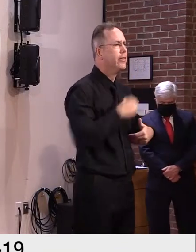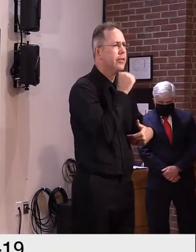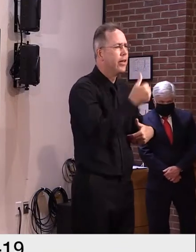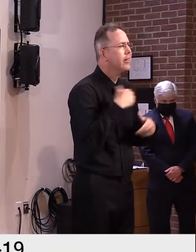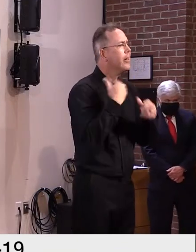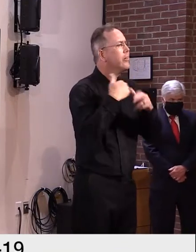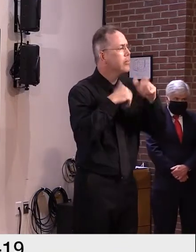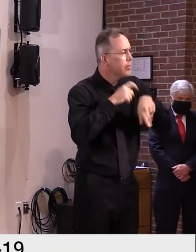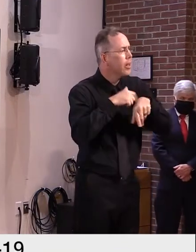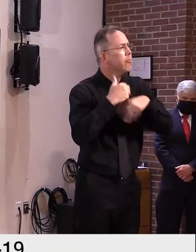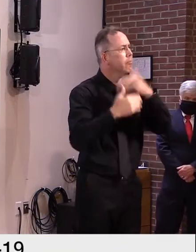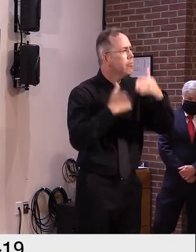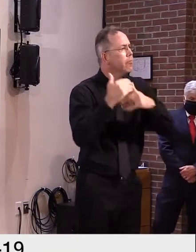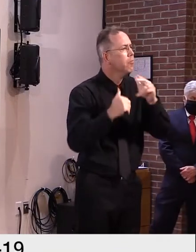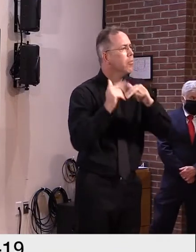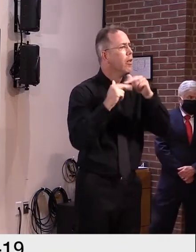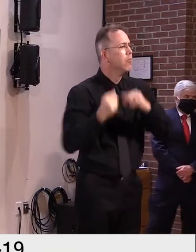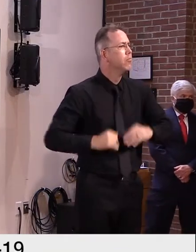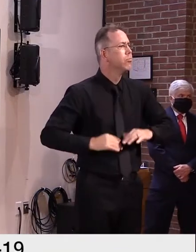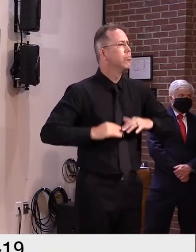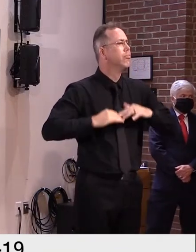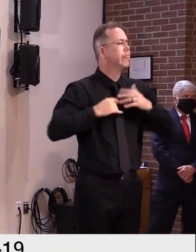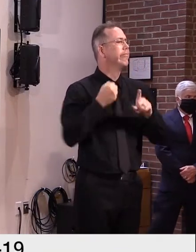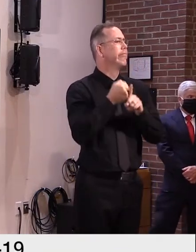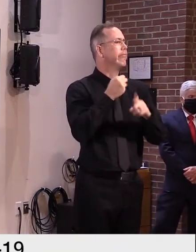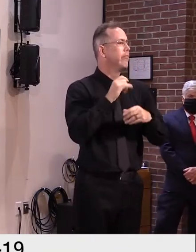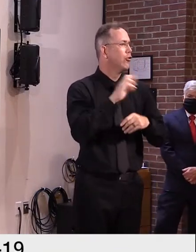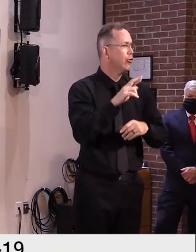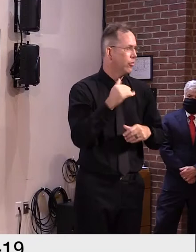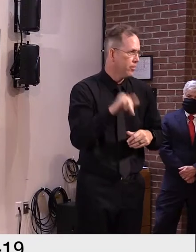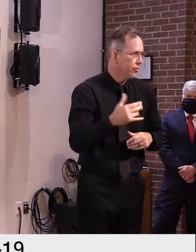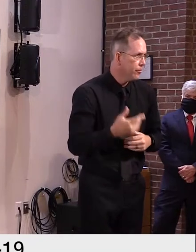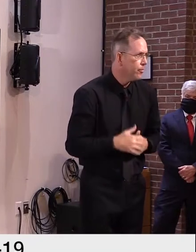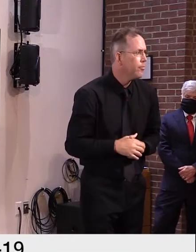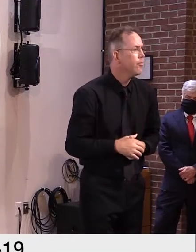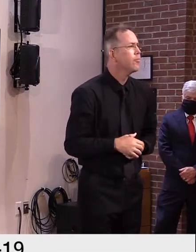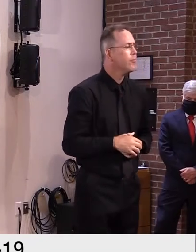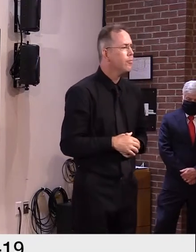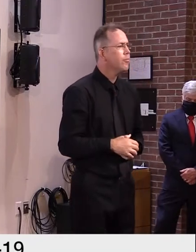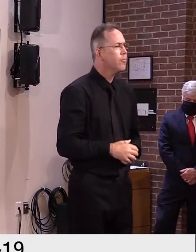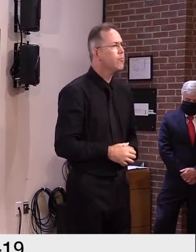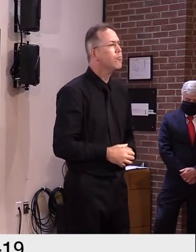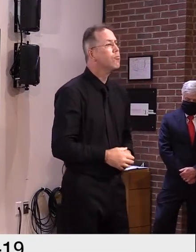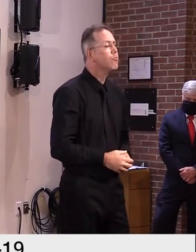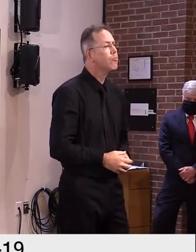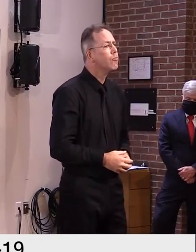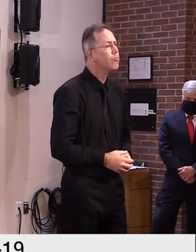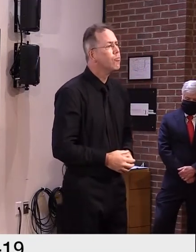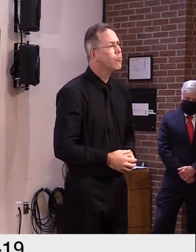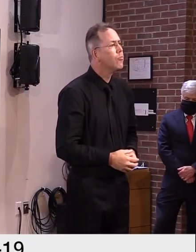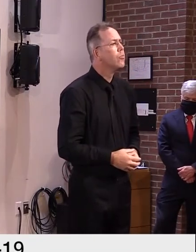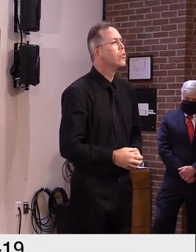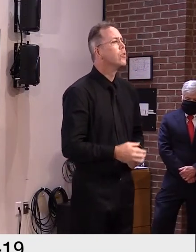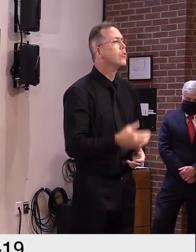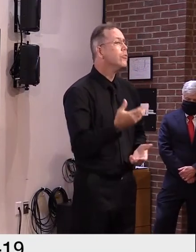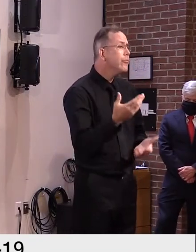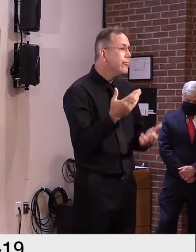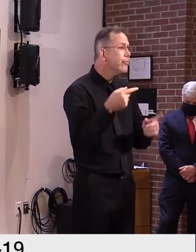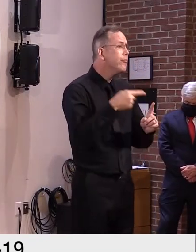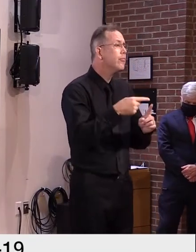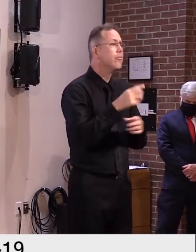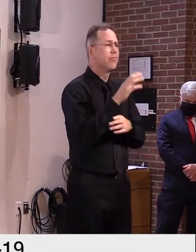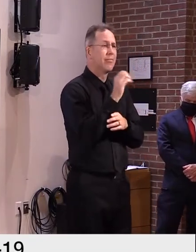potentially occur with the PCBs. So the non-medical risks, the non-cancer risks occur much more quickly in time.